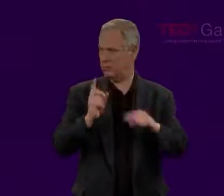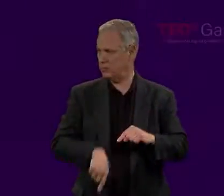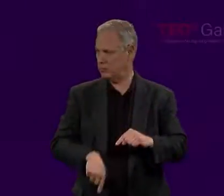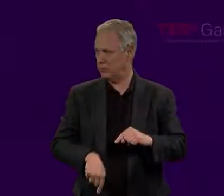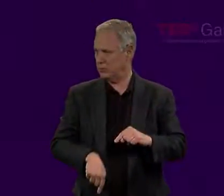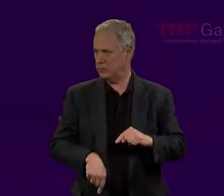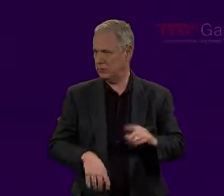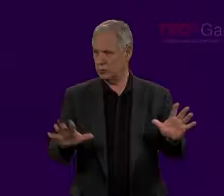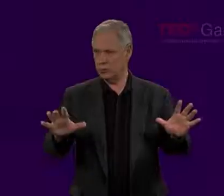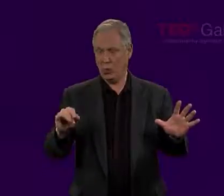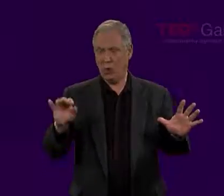can't communicate.